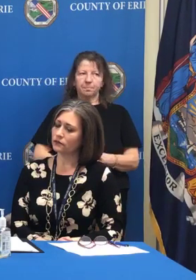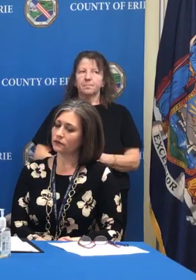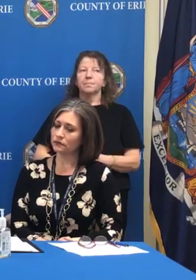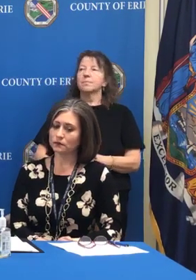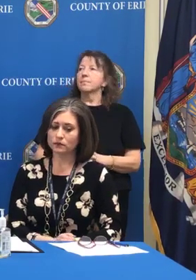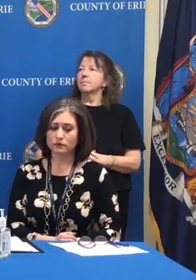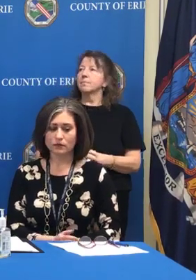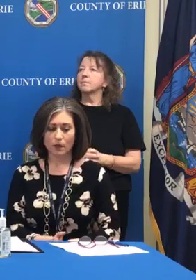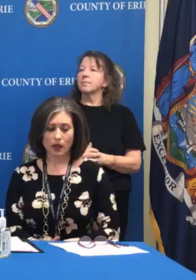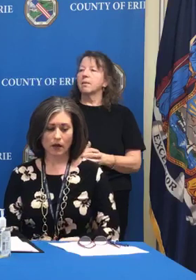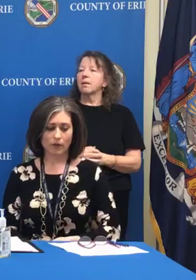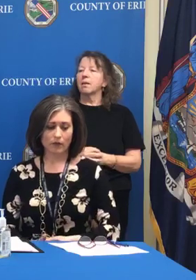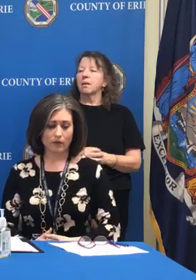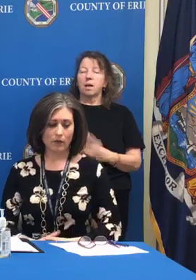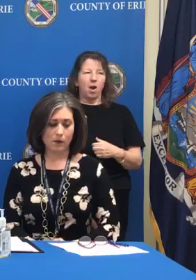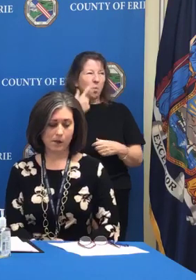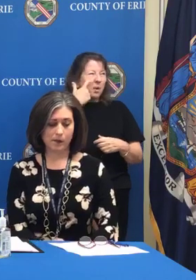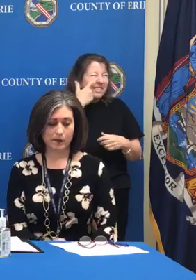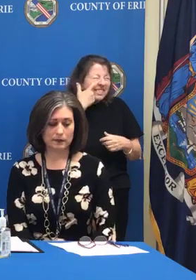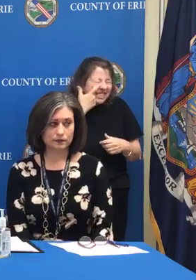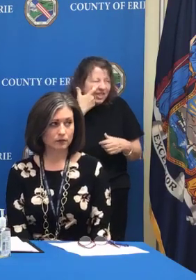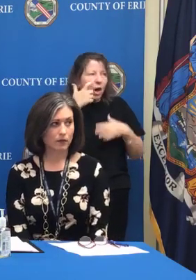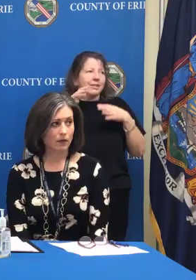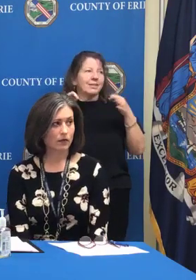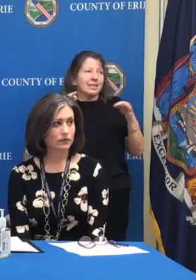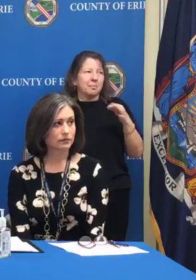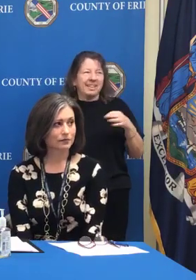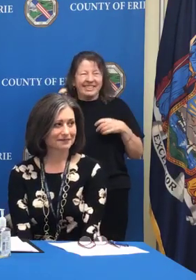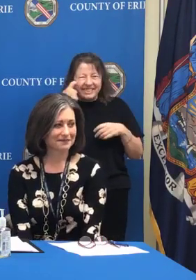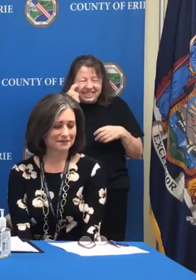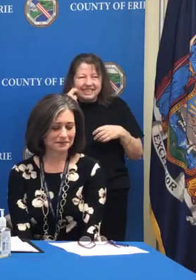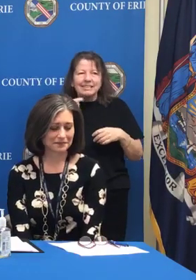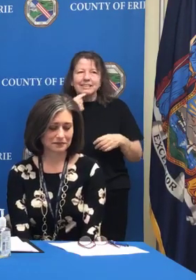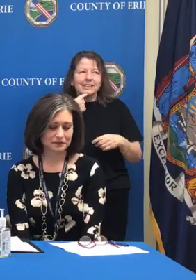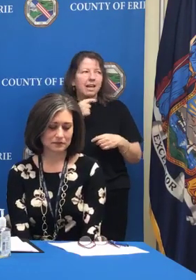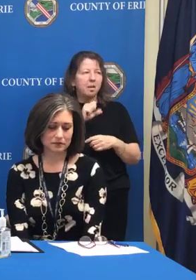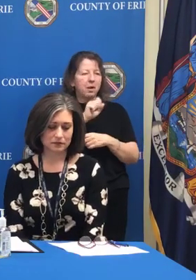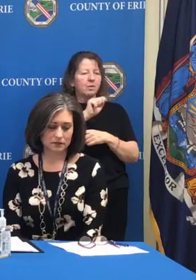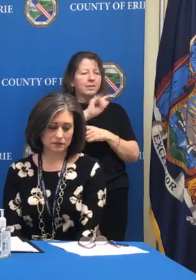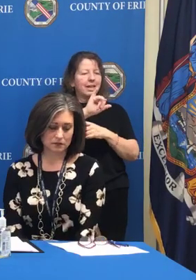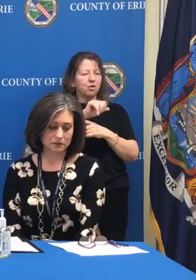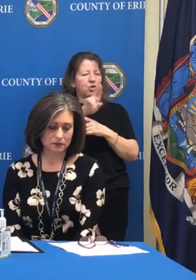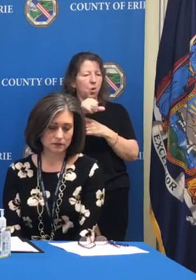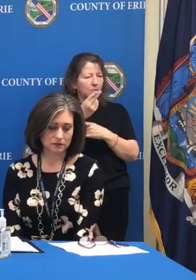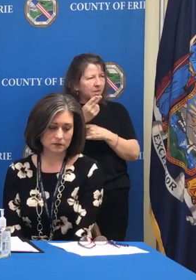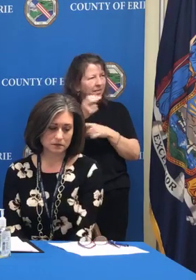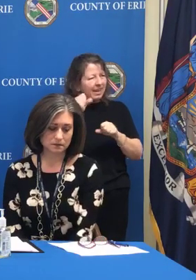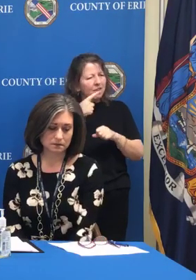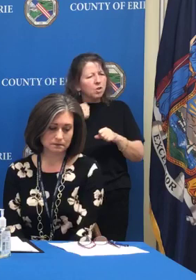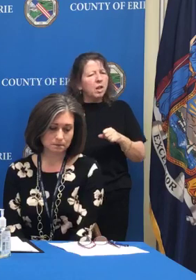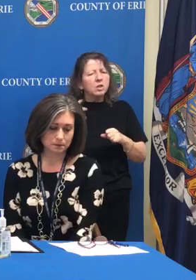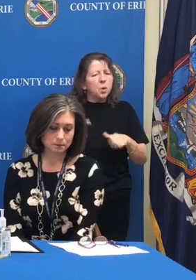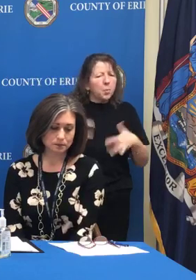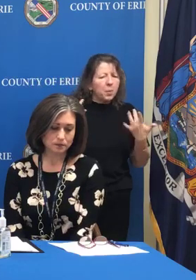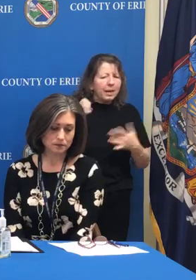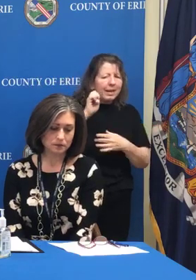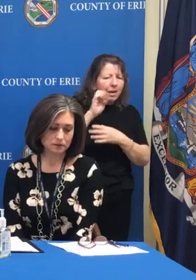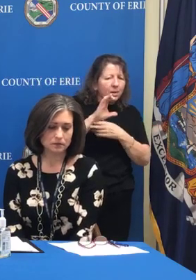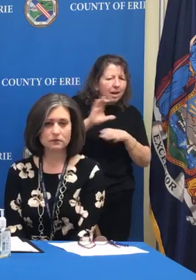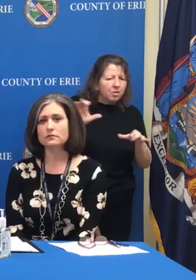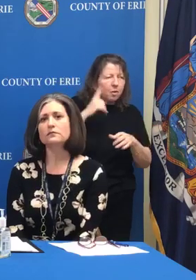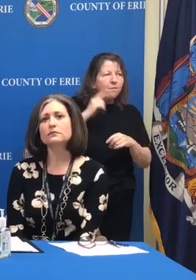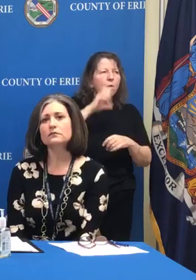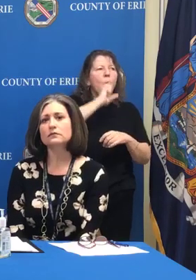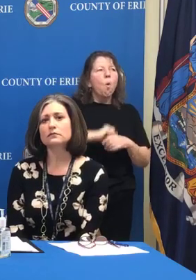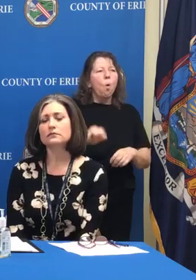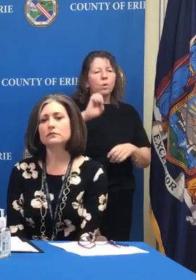heels of literally what you were just saying and the announcement about St. Joseph, can you update us on where the county is in exploring the old